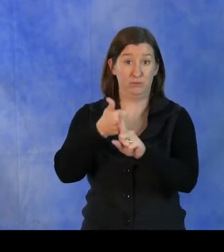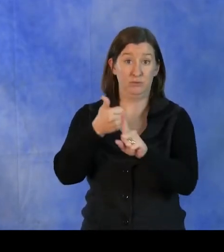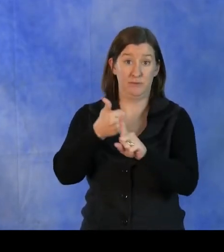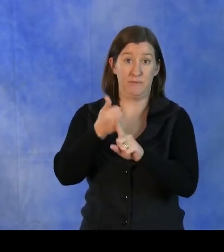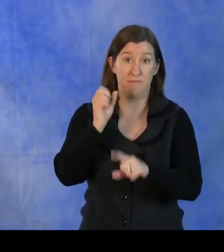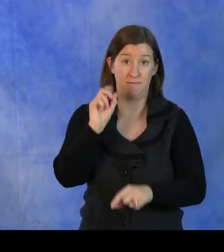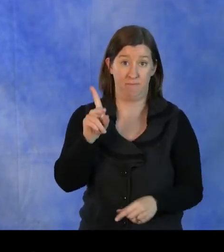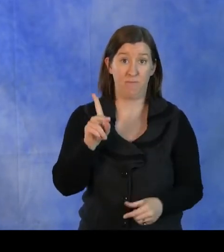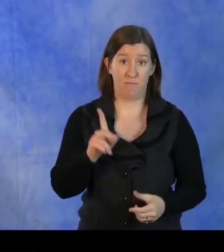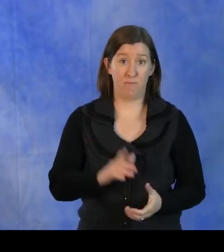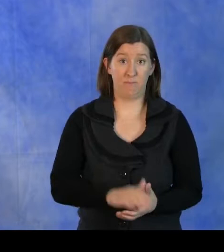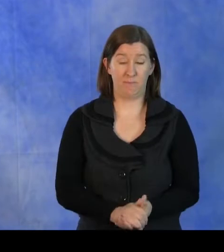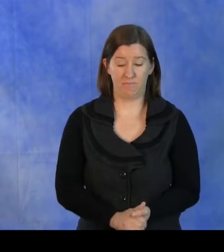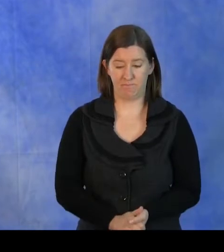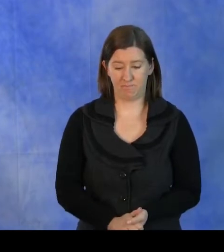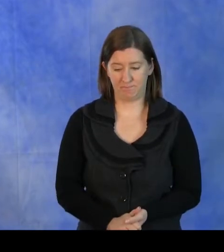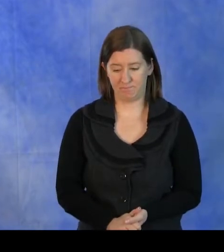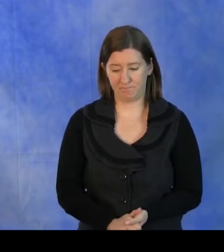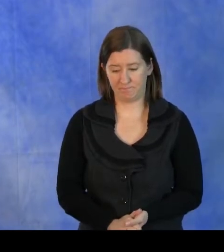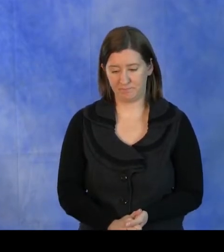research for yourself.